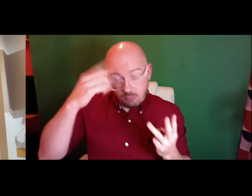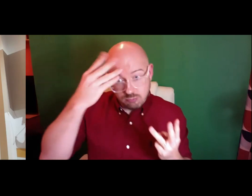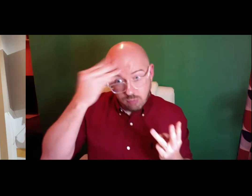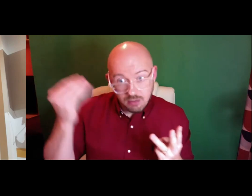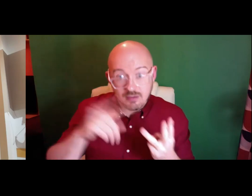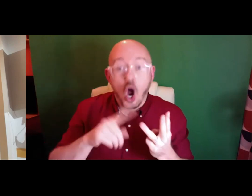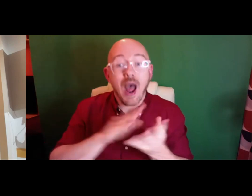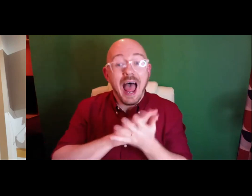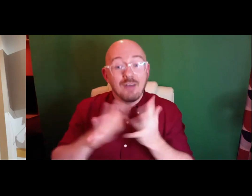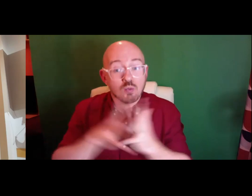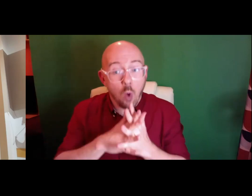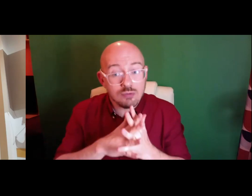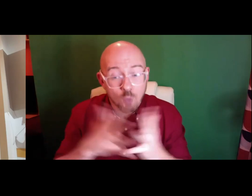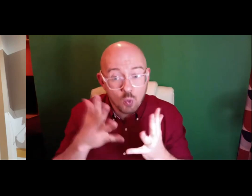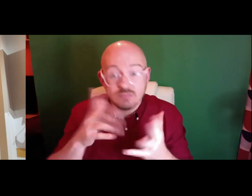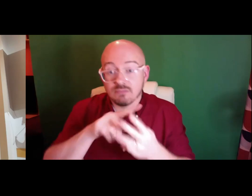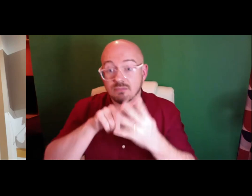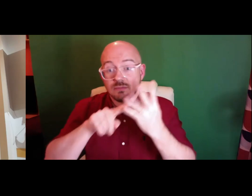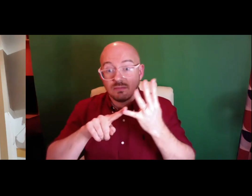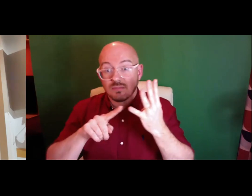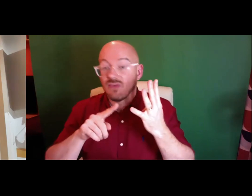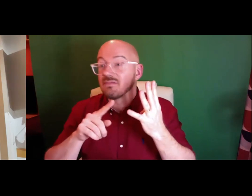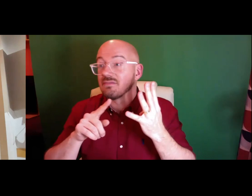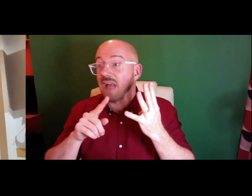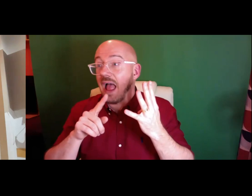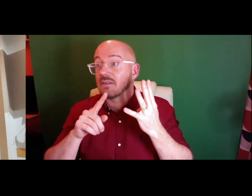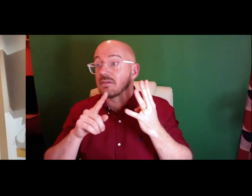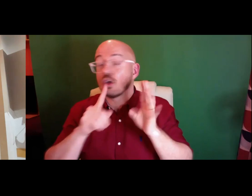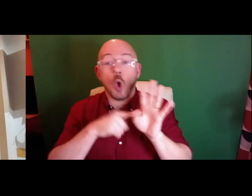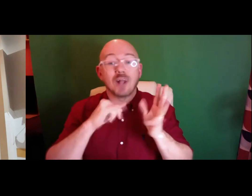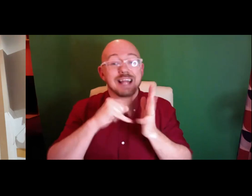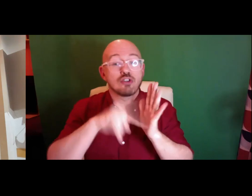UCLan in Preston, Wolverhampton, Heriot Watts,